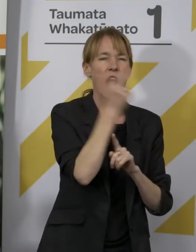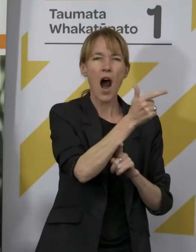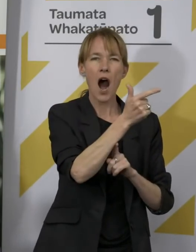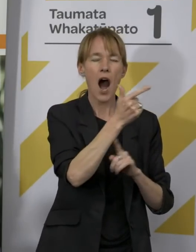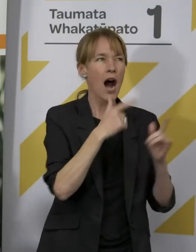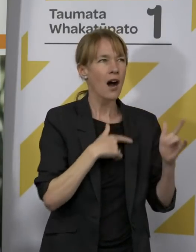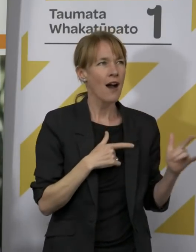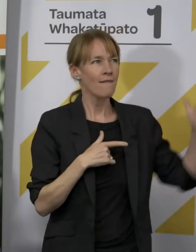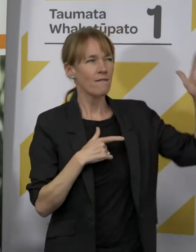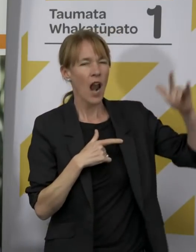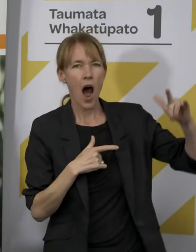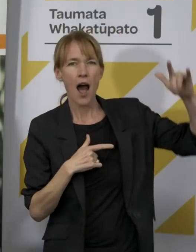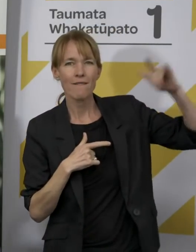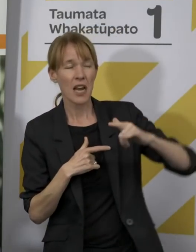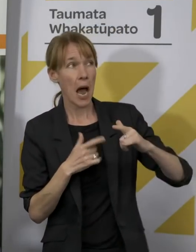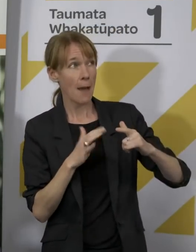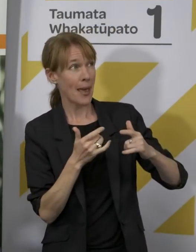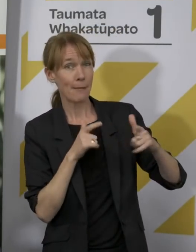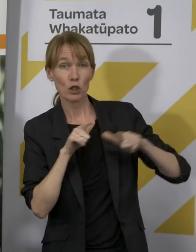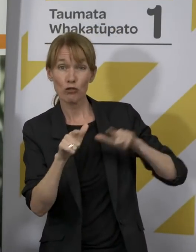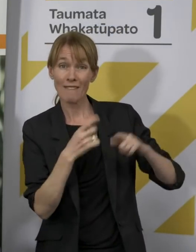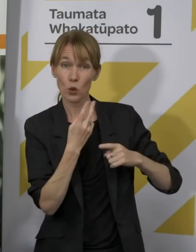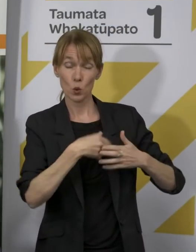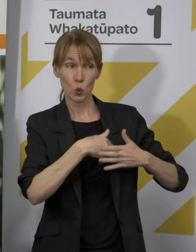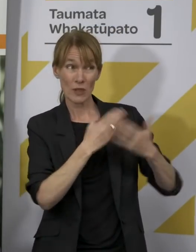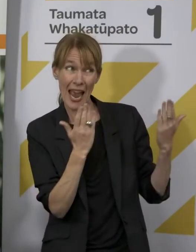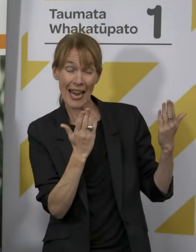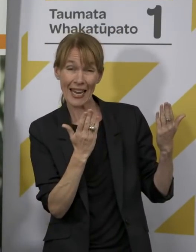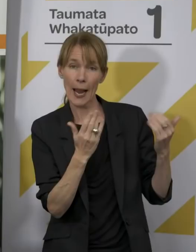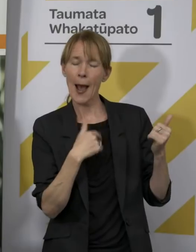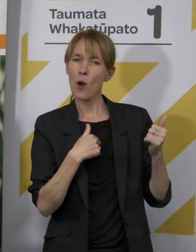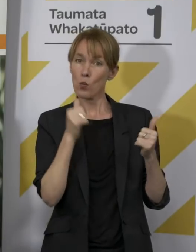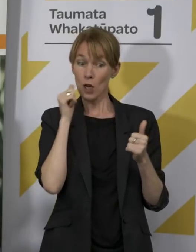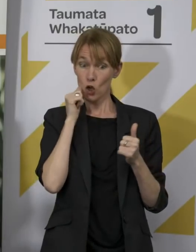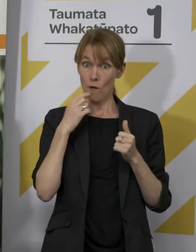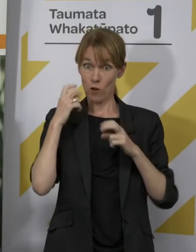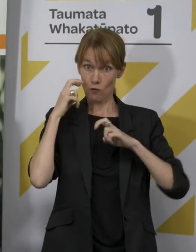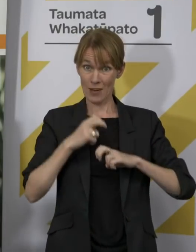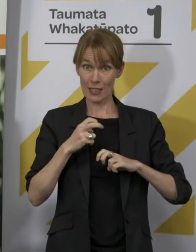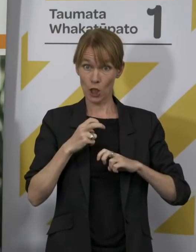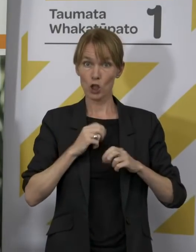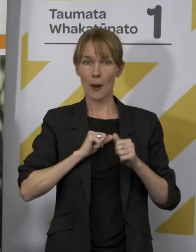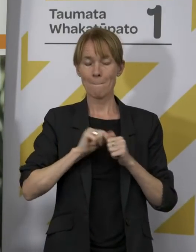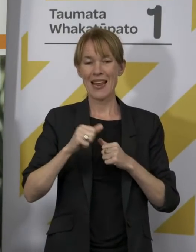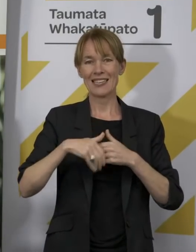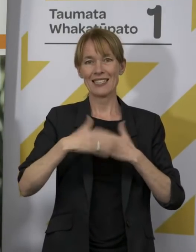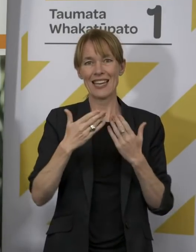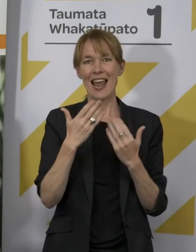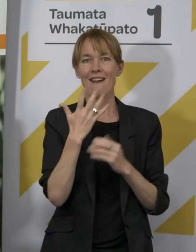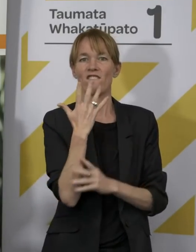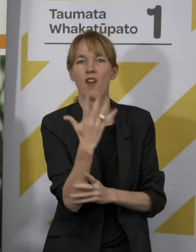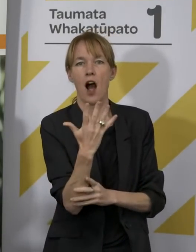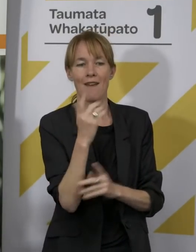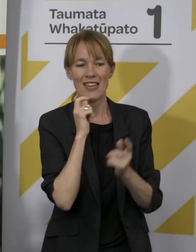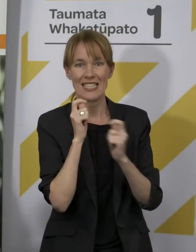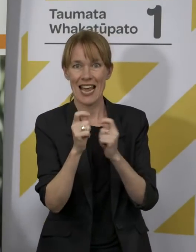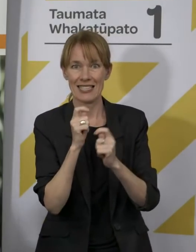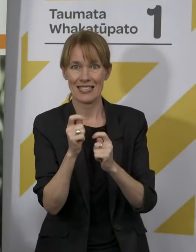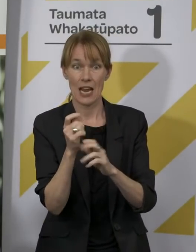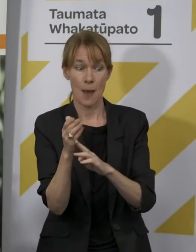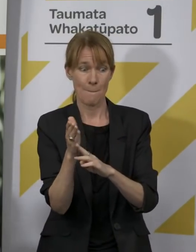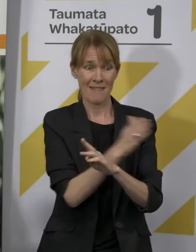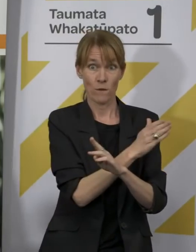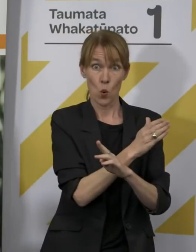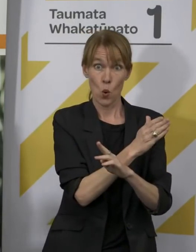that testing then is more likely to pick up infection than earlier testing when people may be incubating the